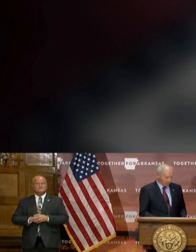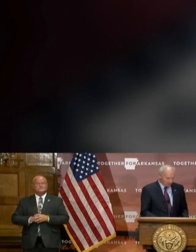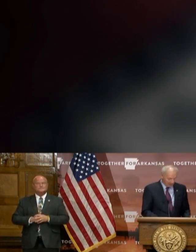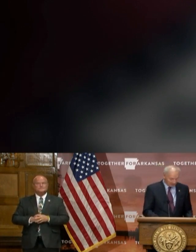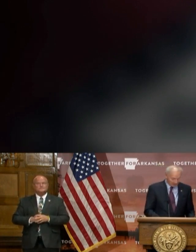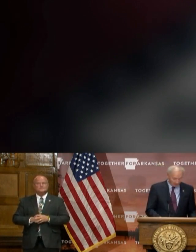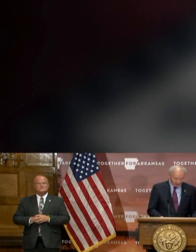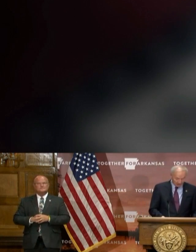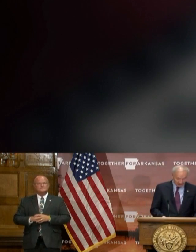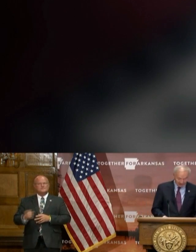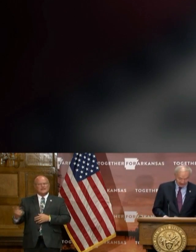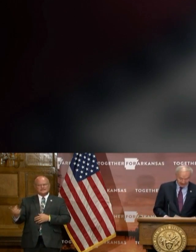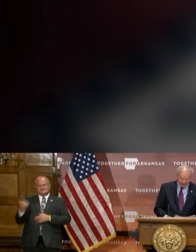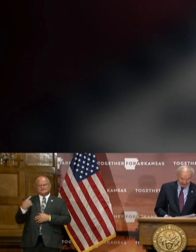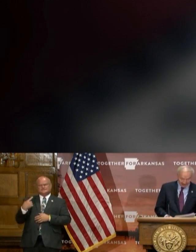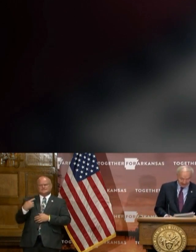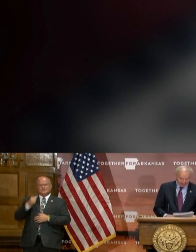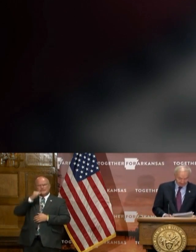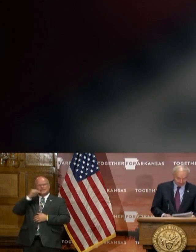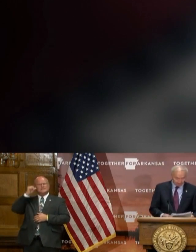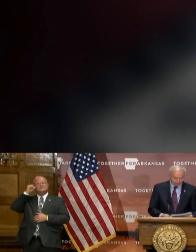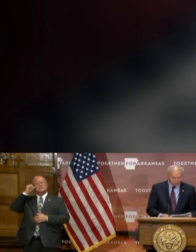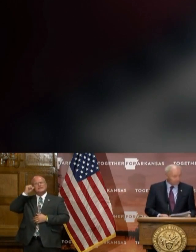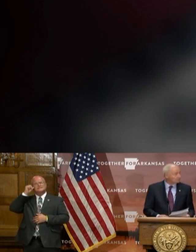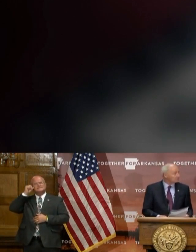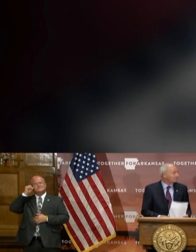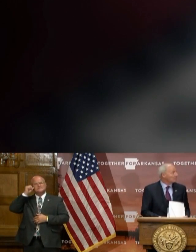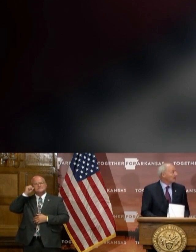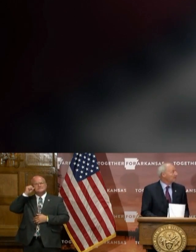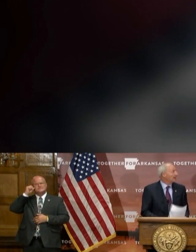And then we were asked a question yesterday